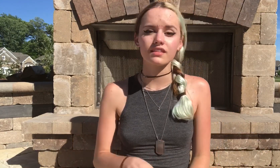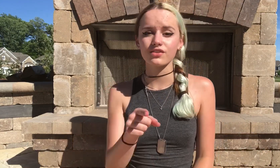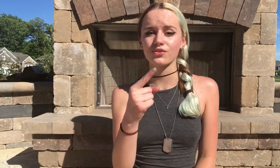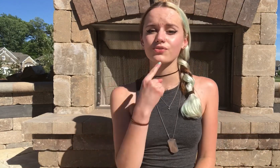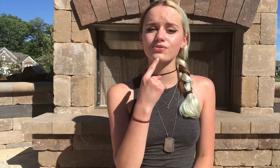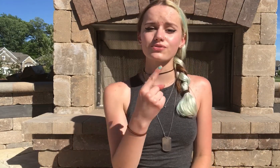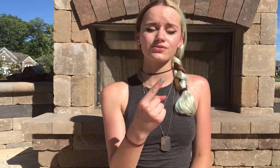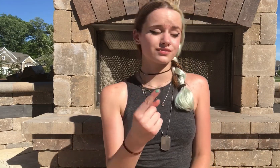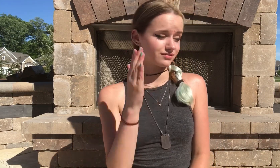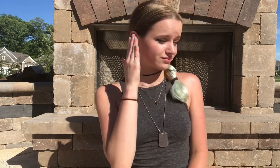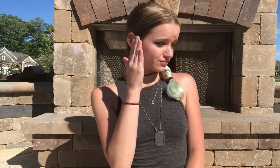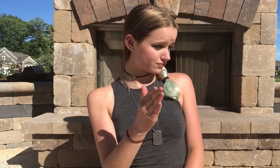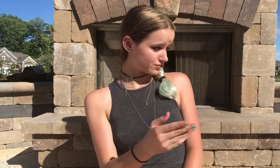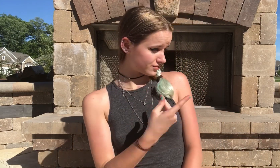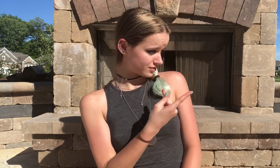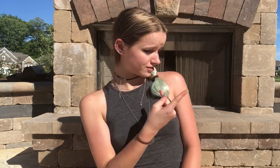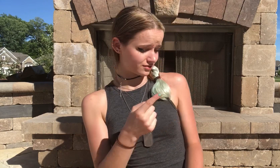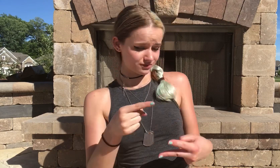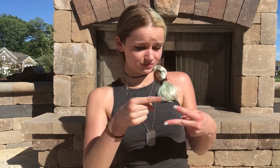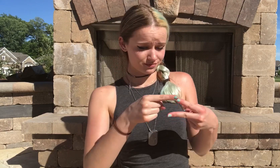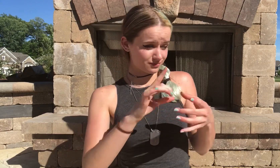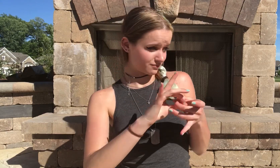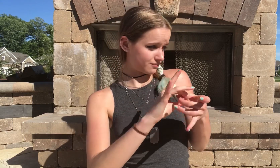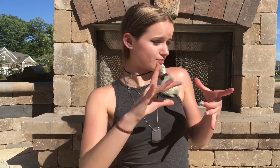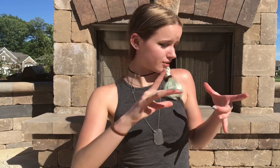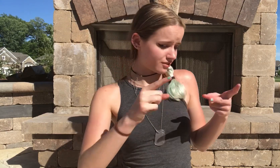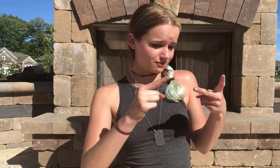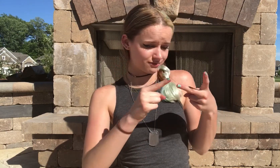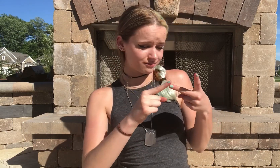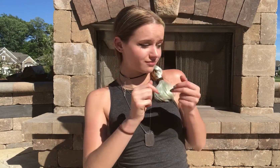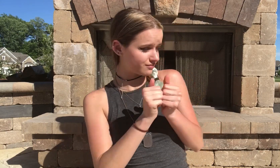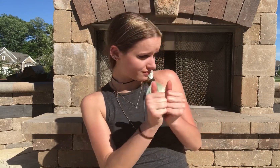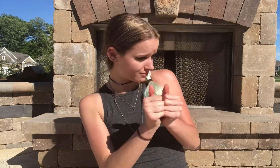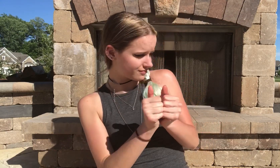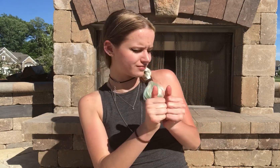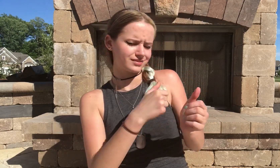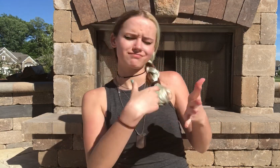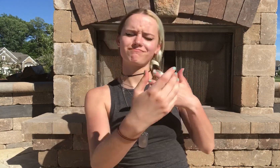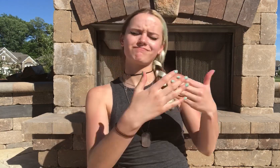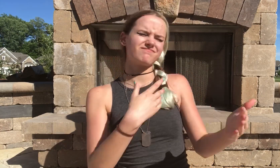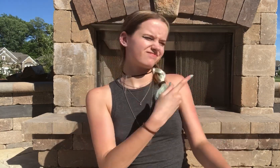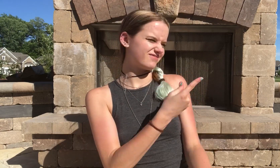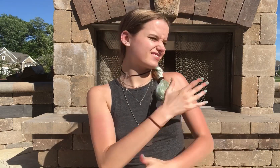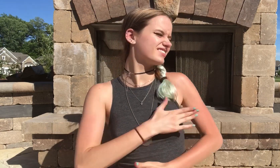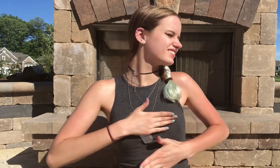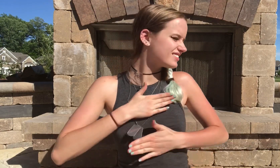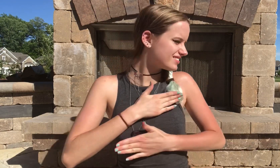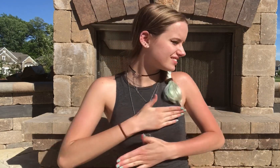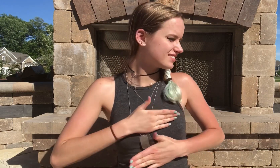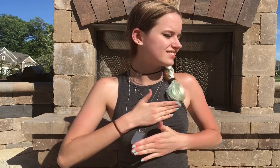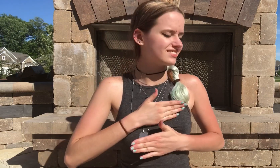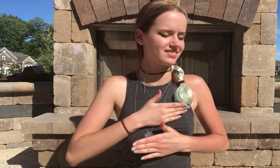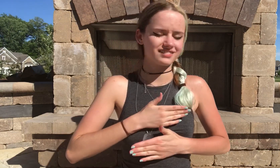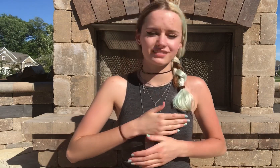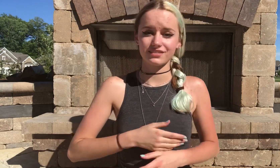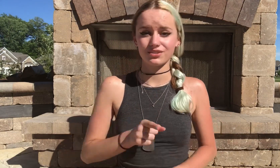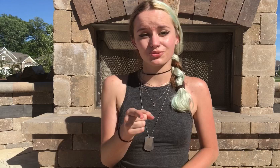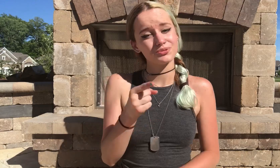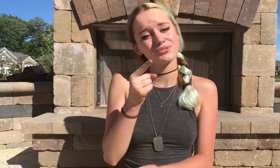You said, no matter how this ends, I swear it'll be one hell of a ride You were